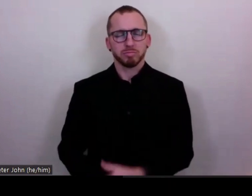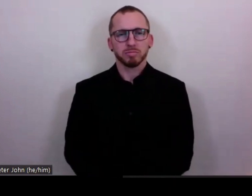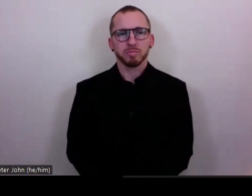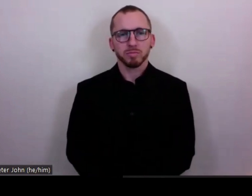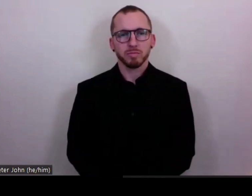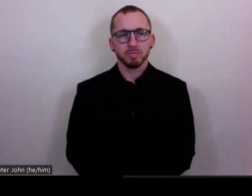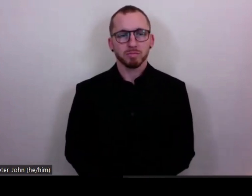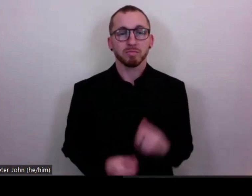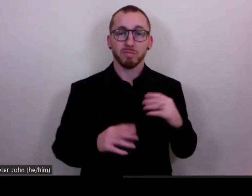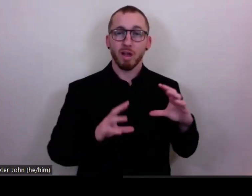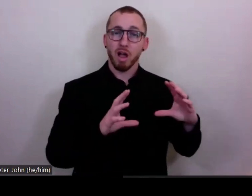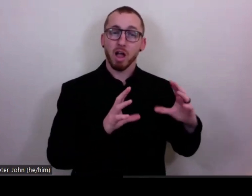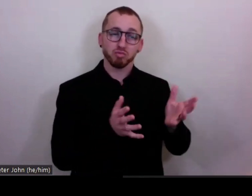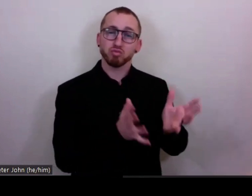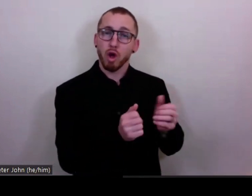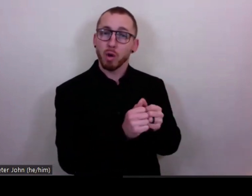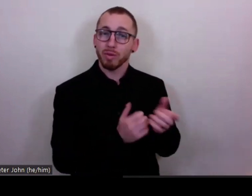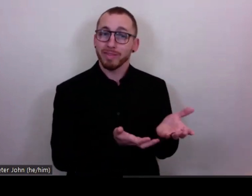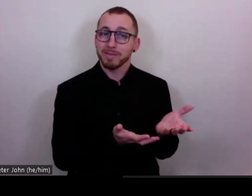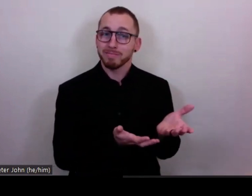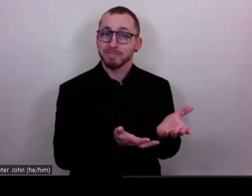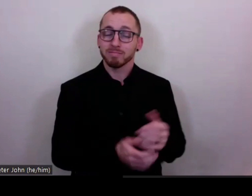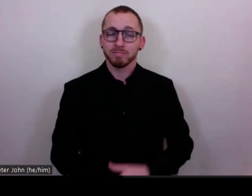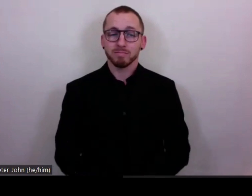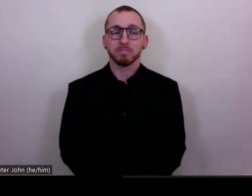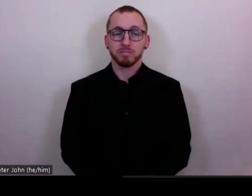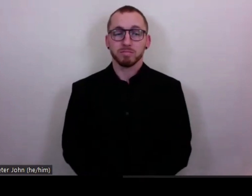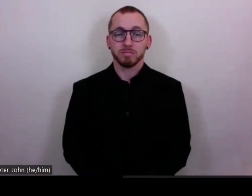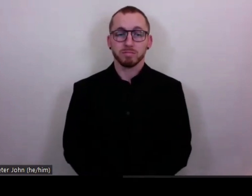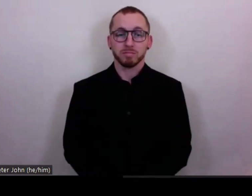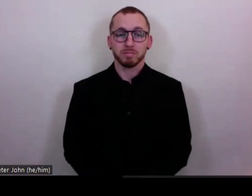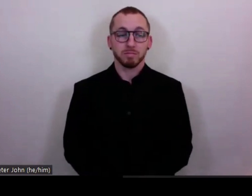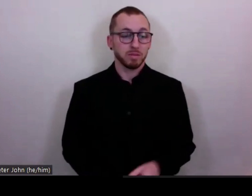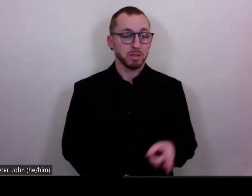I talked to him. When he gave me pushback,